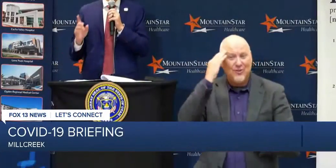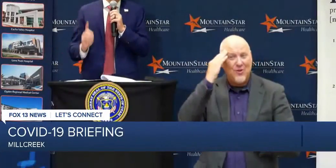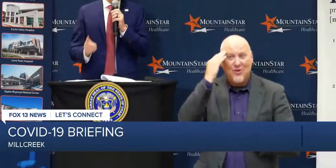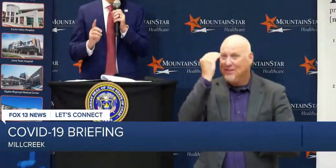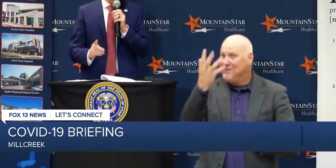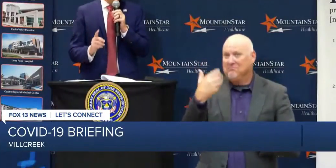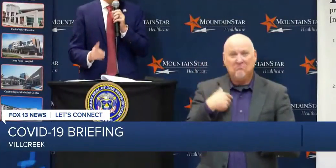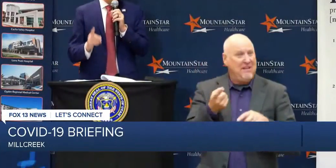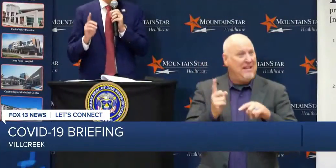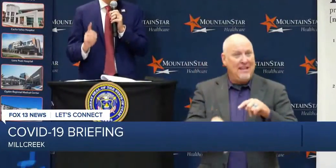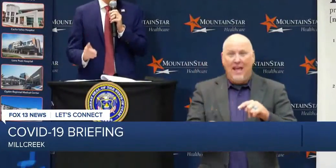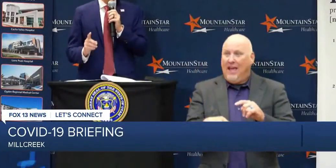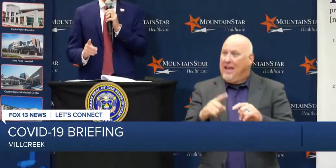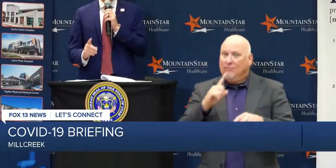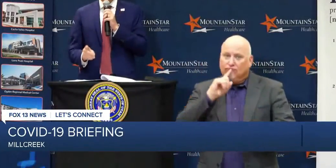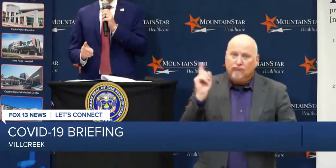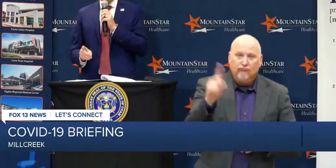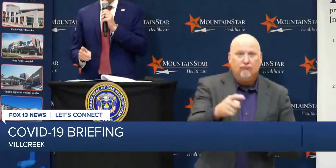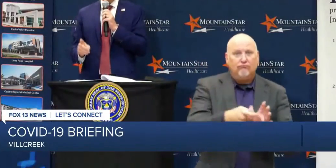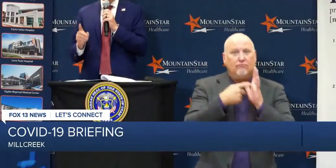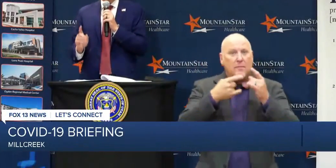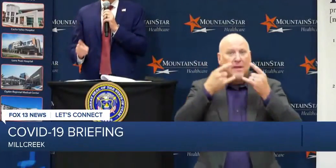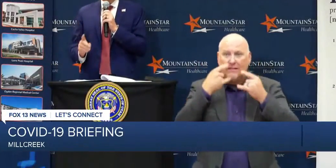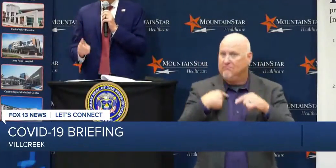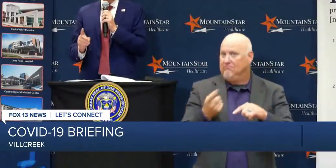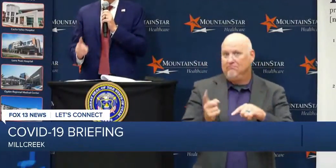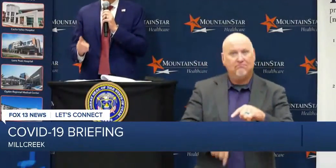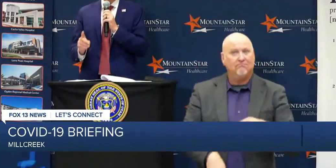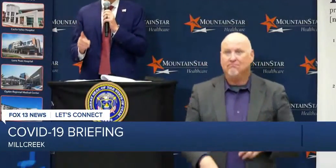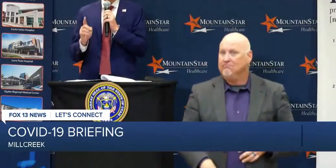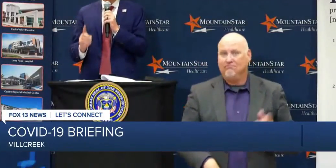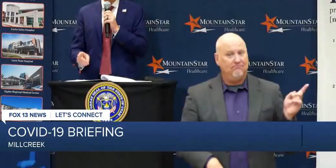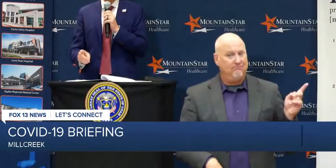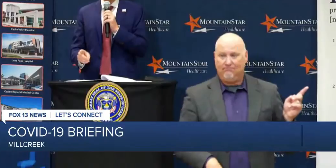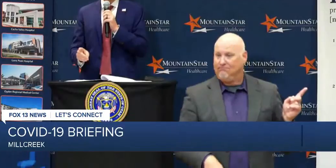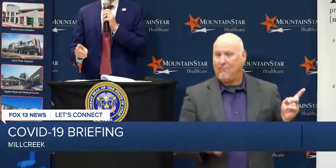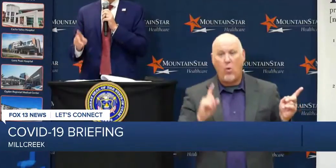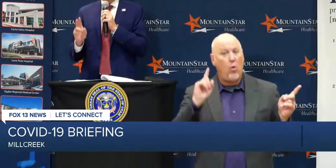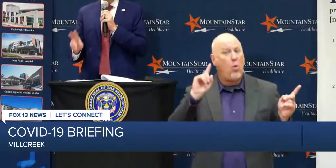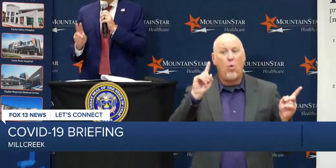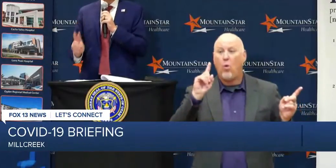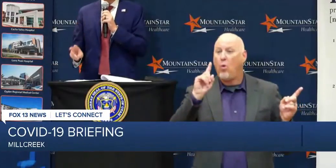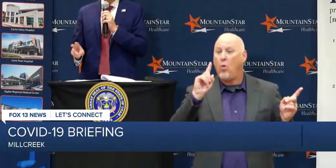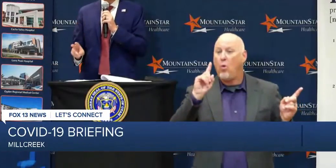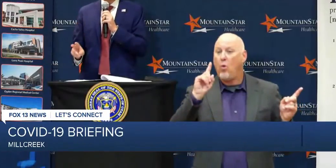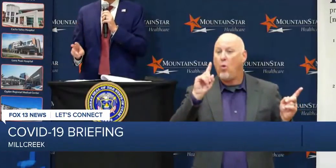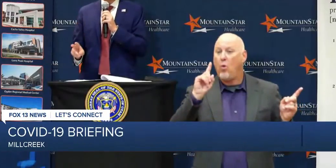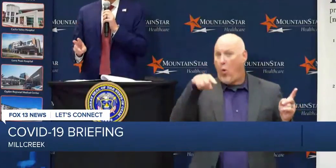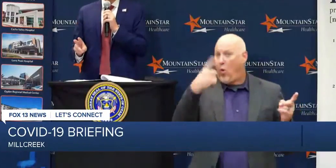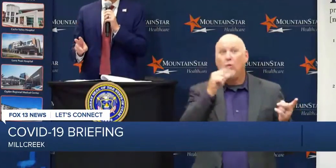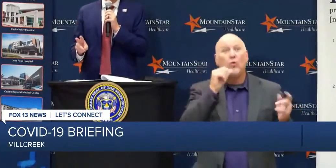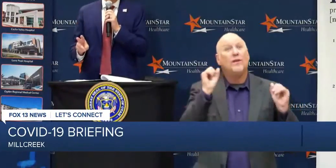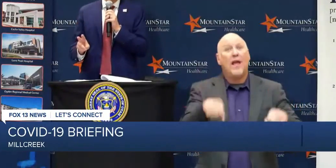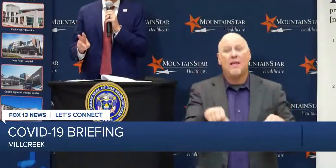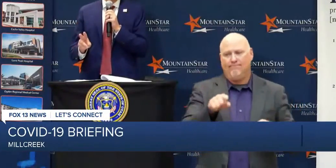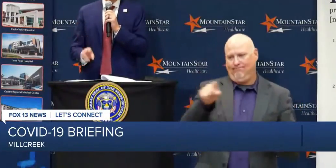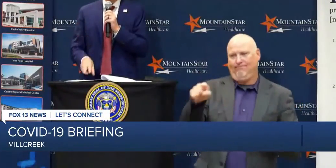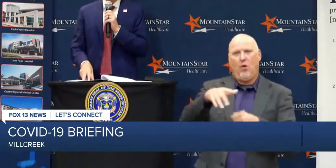mandates. Local health departments do have the authority to issue mask mandates for school in conjunction